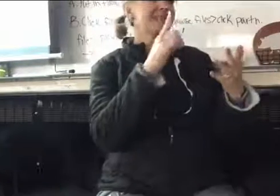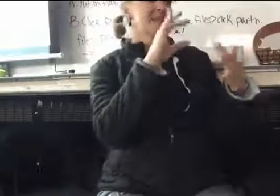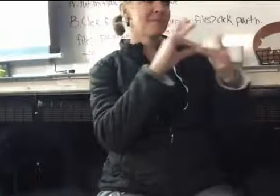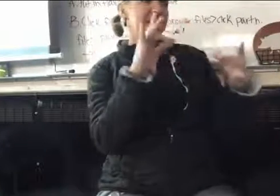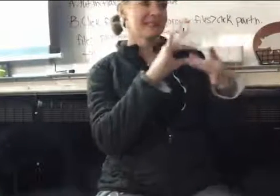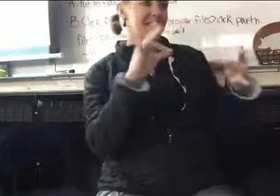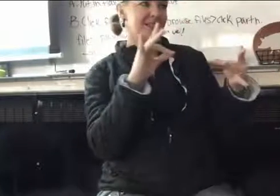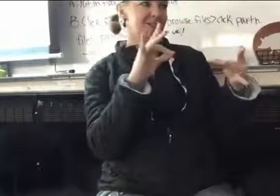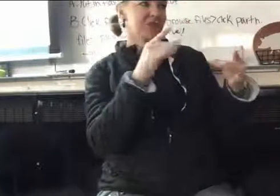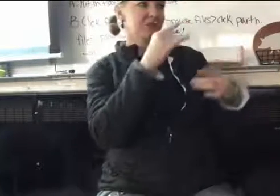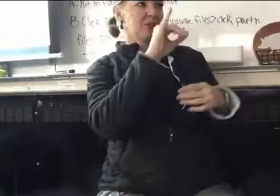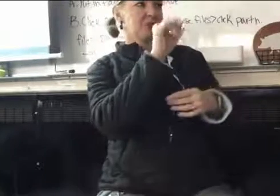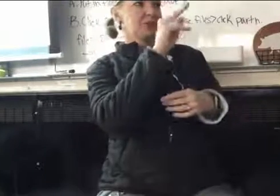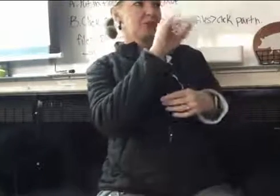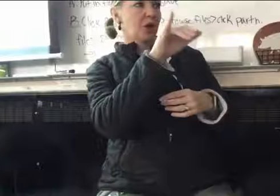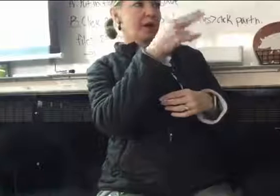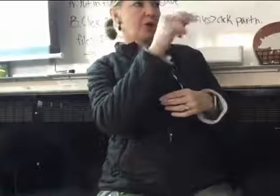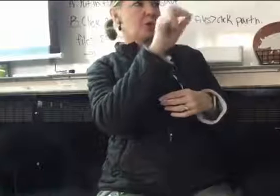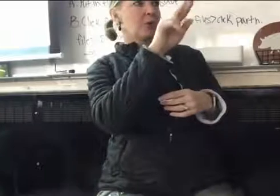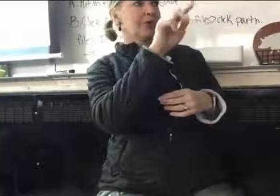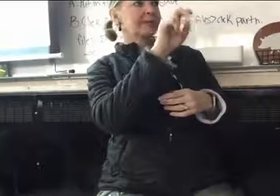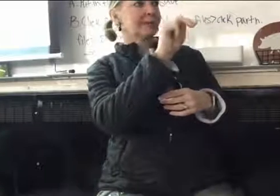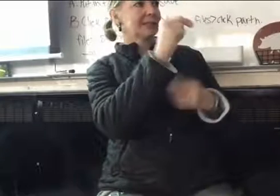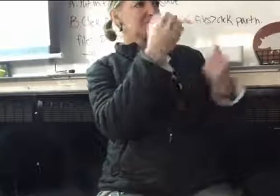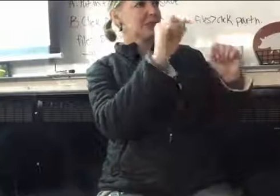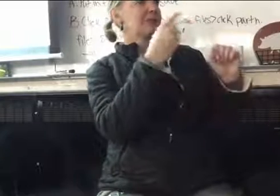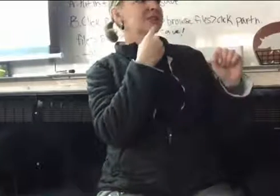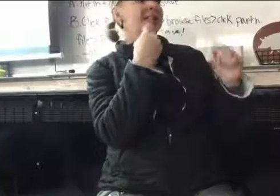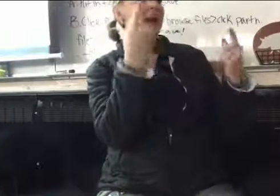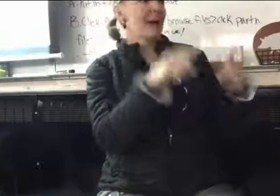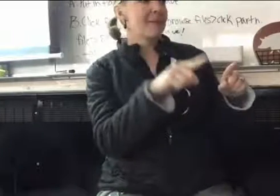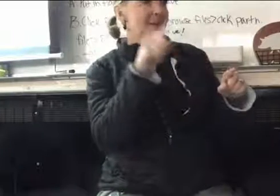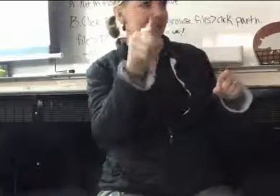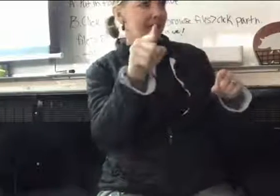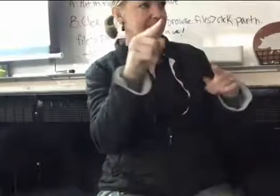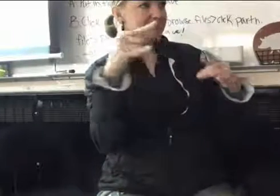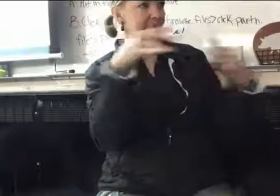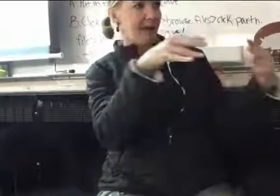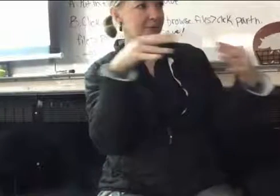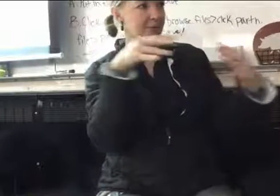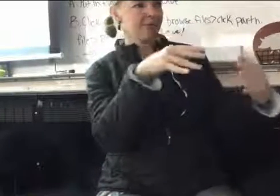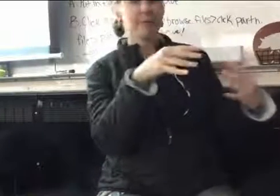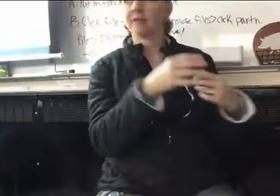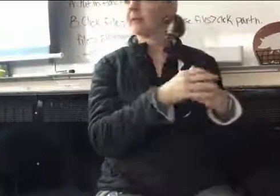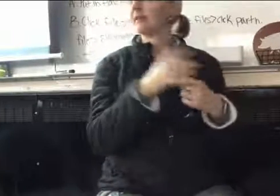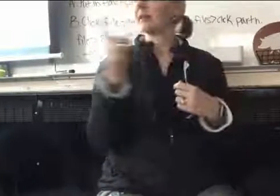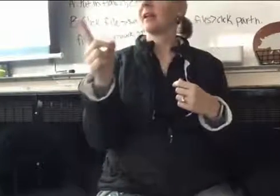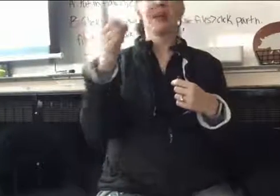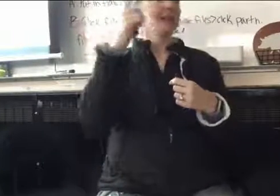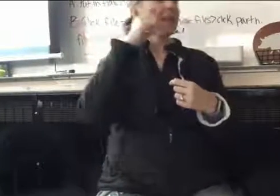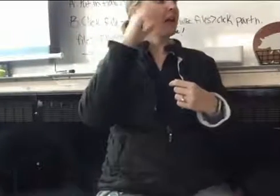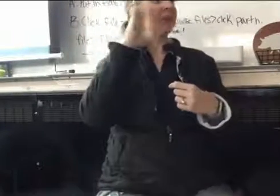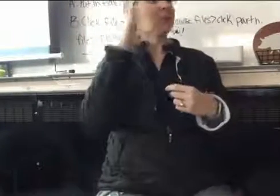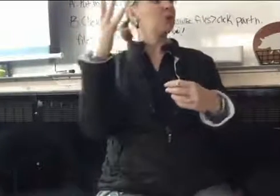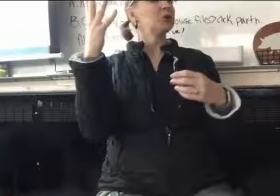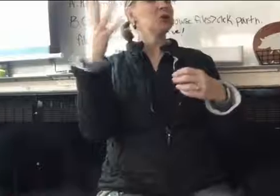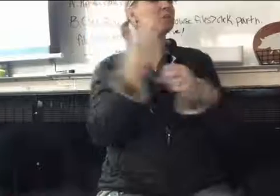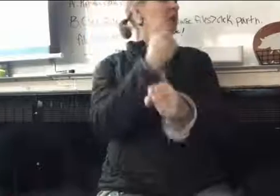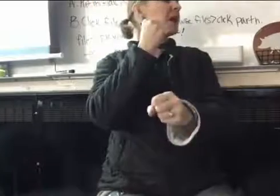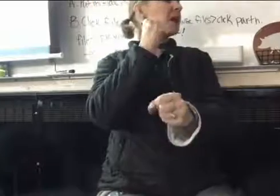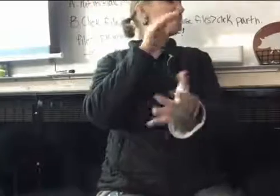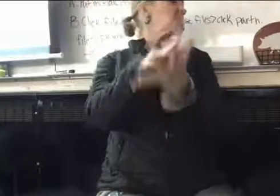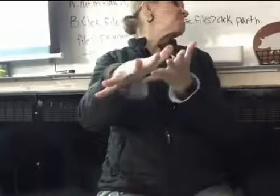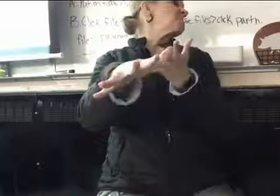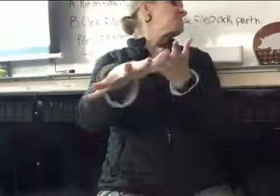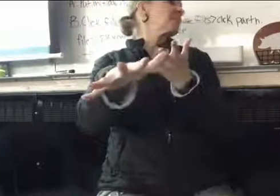message Johnny Horton is trying to say happened at the Battle of Bull Run? Yes. They thought that they were going to totally destroy